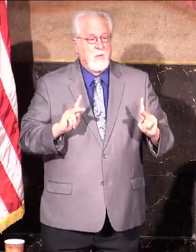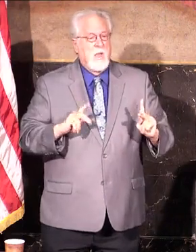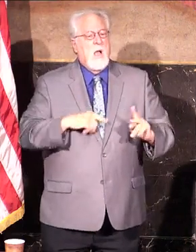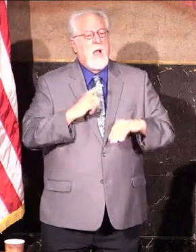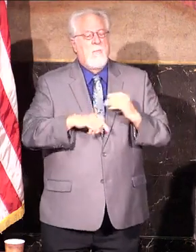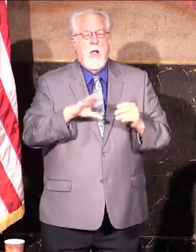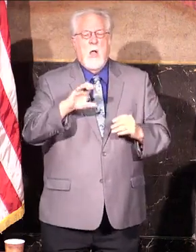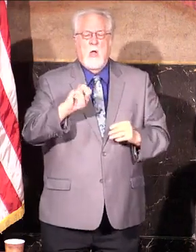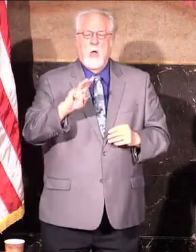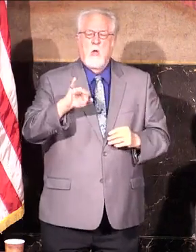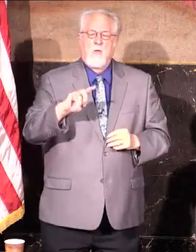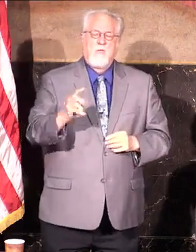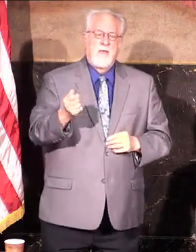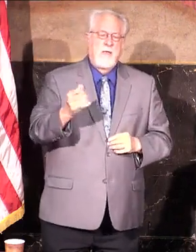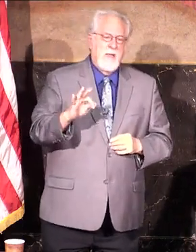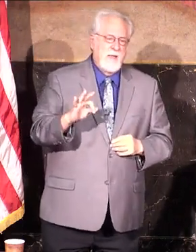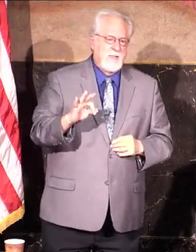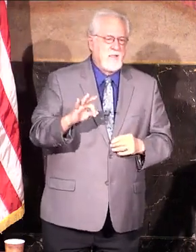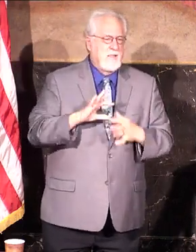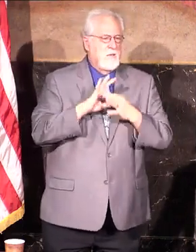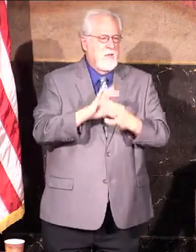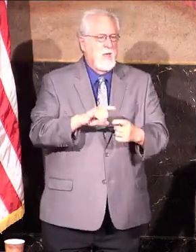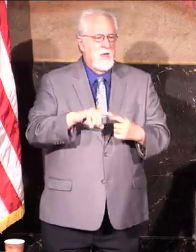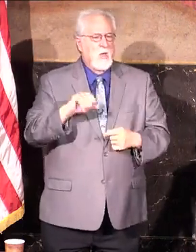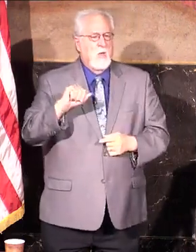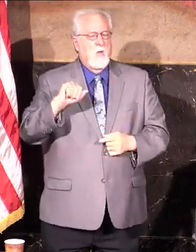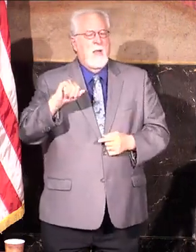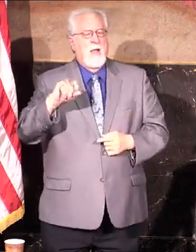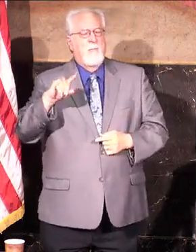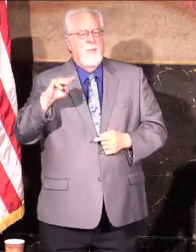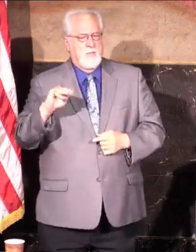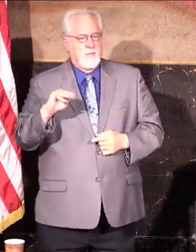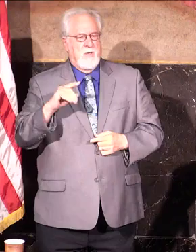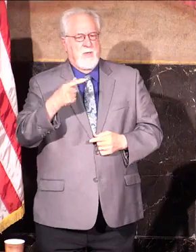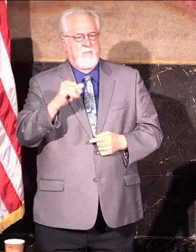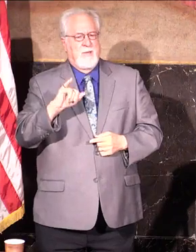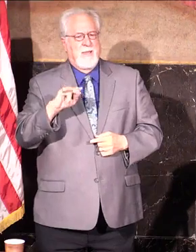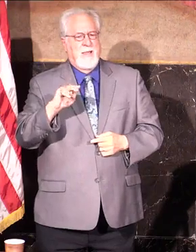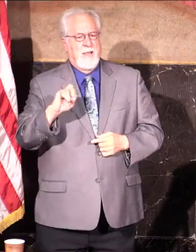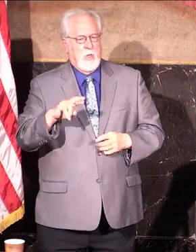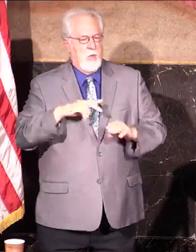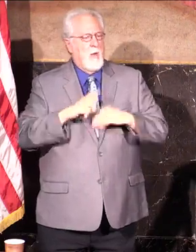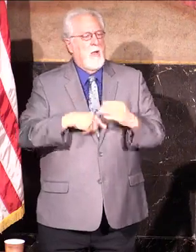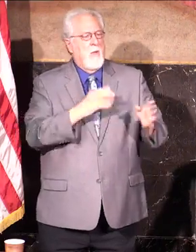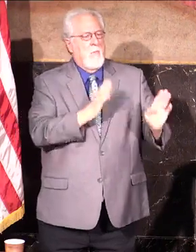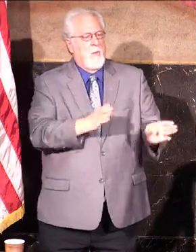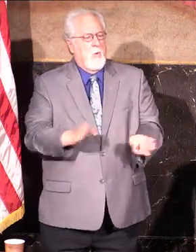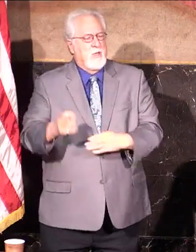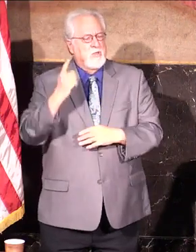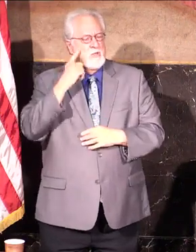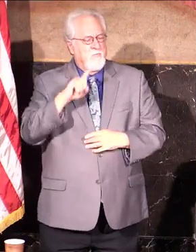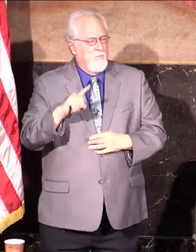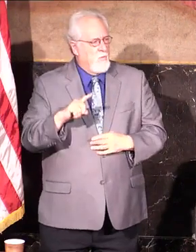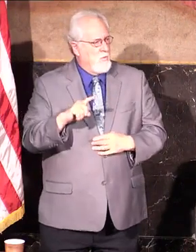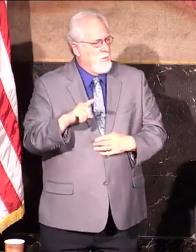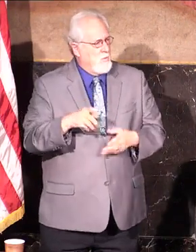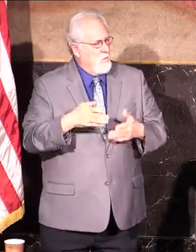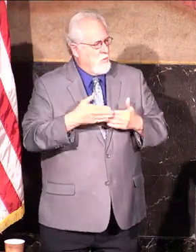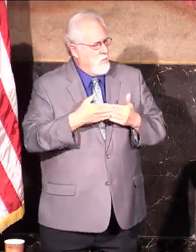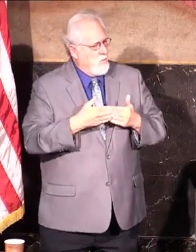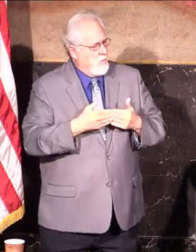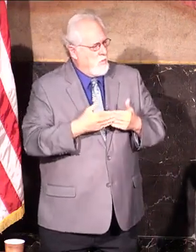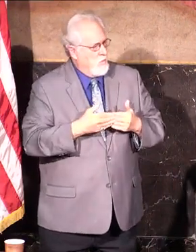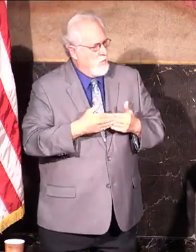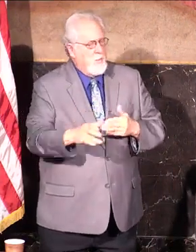about COVID-19 and with respect to Administrator Gaynor about preparations for the remainder